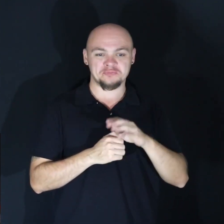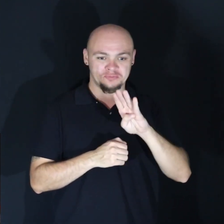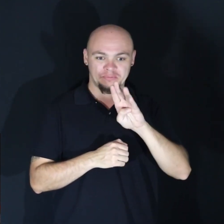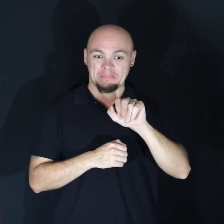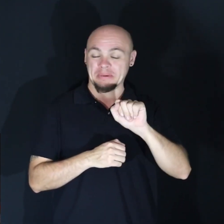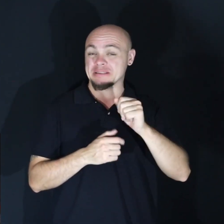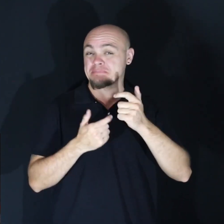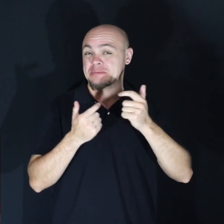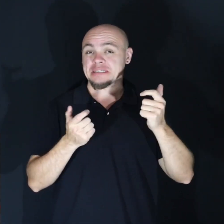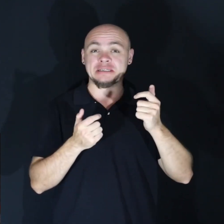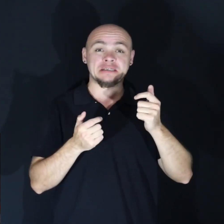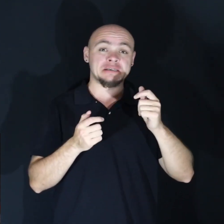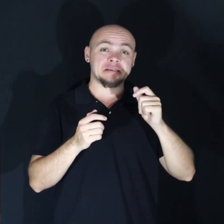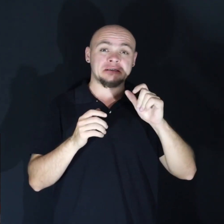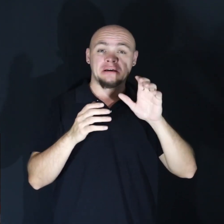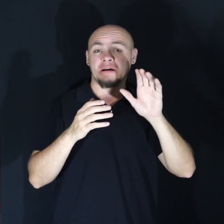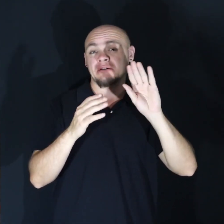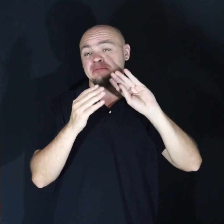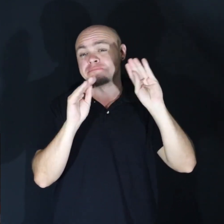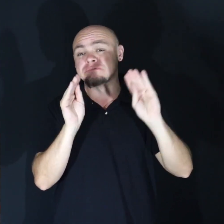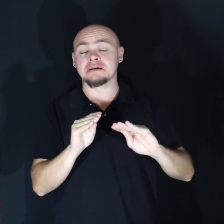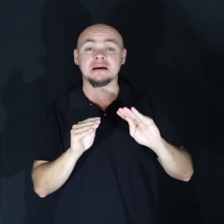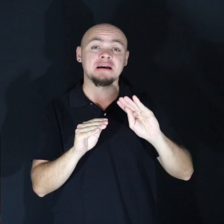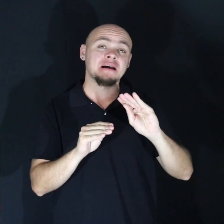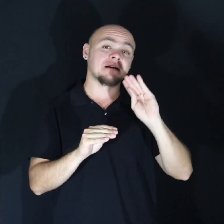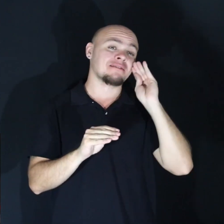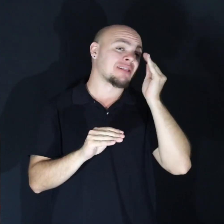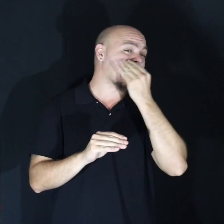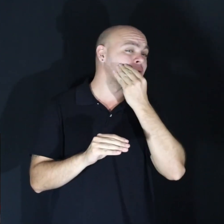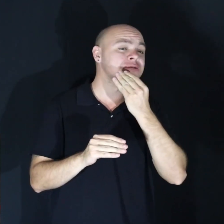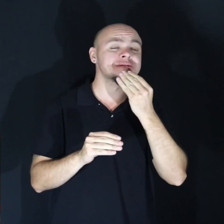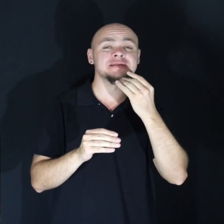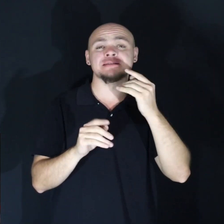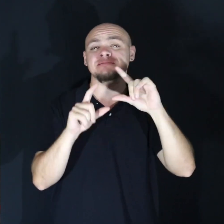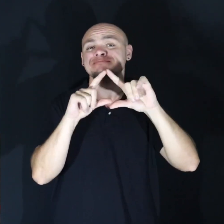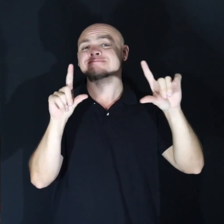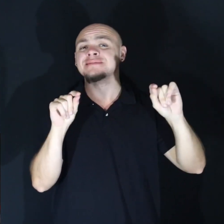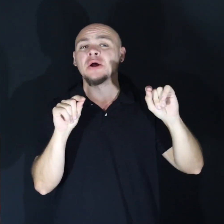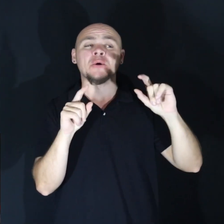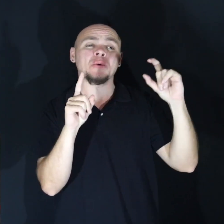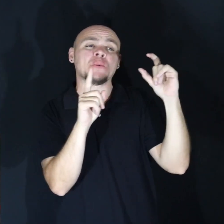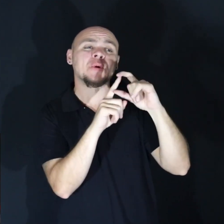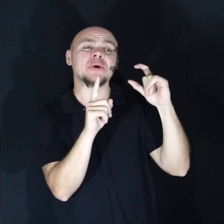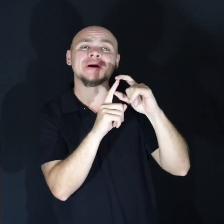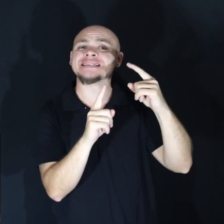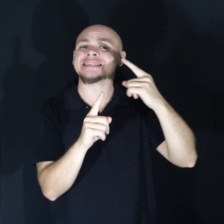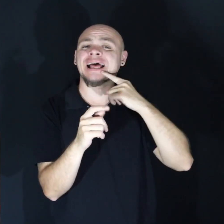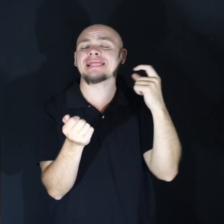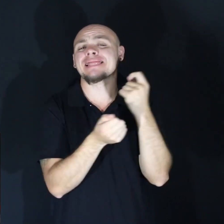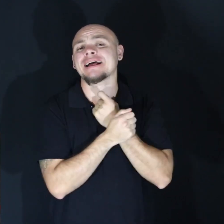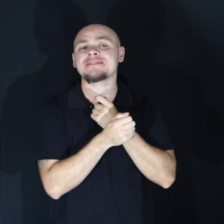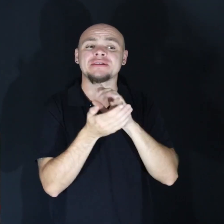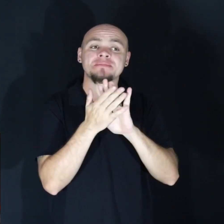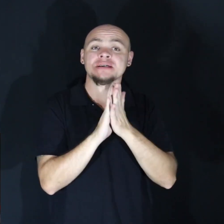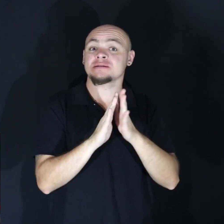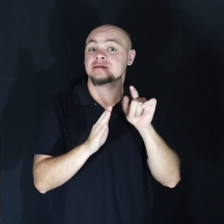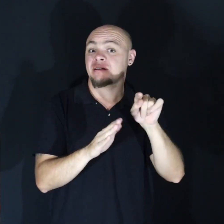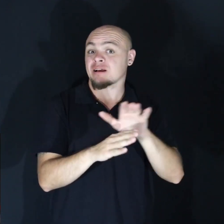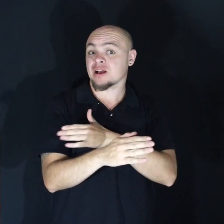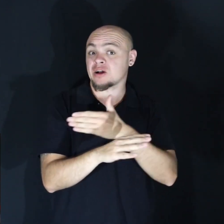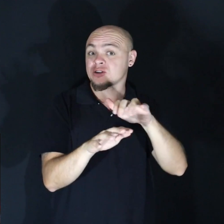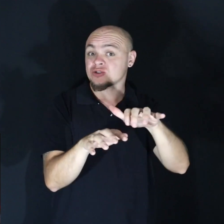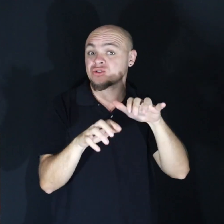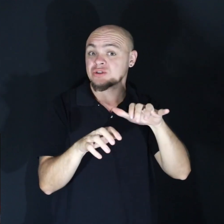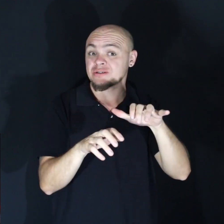bus painted with flowers and words like love and peace. And it took us to a little concert in a